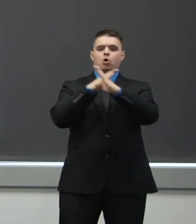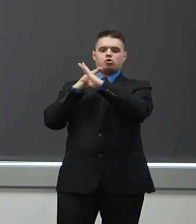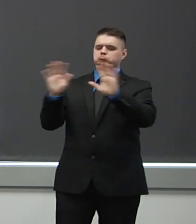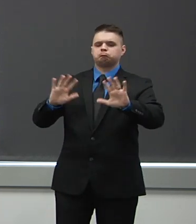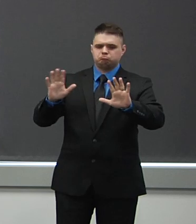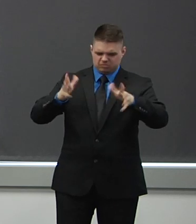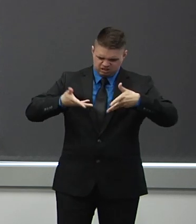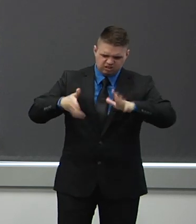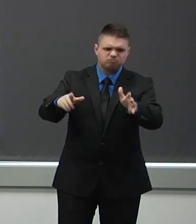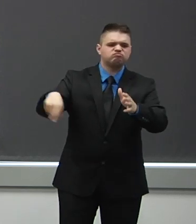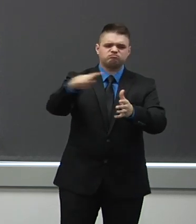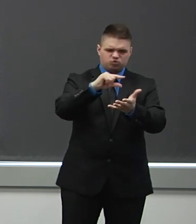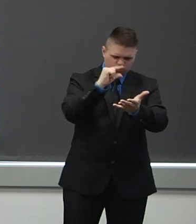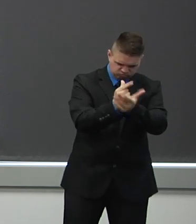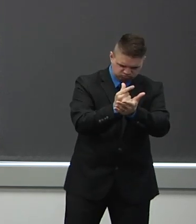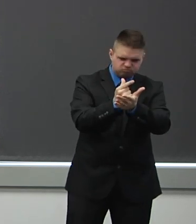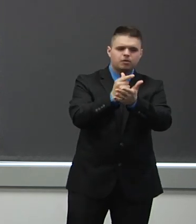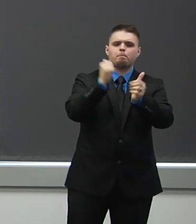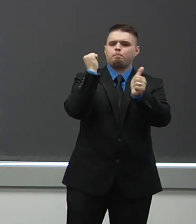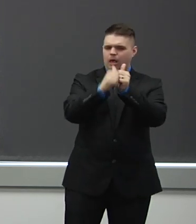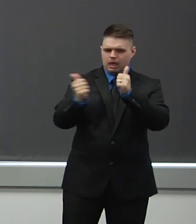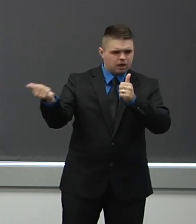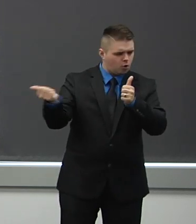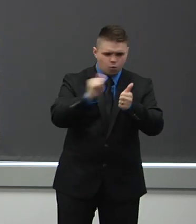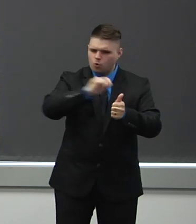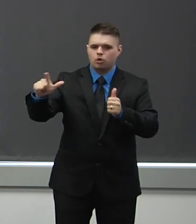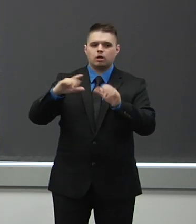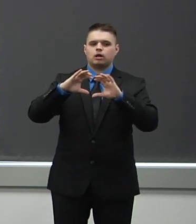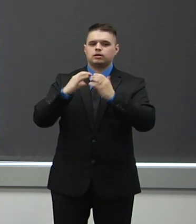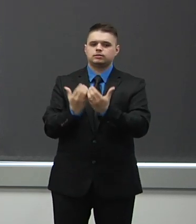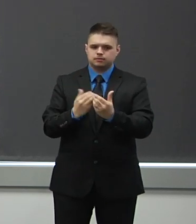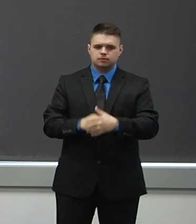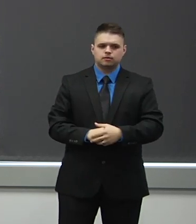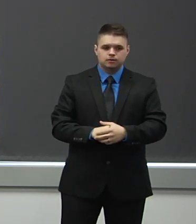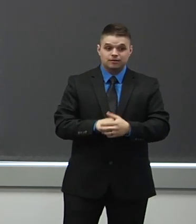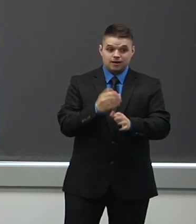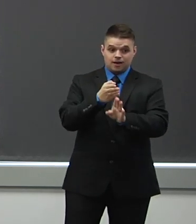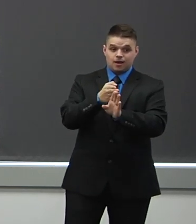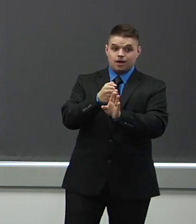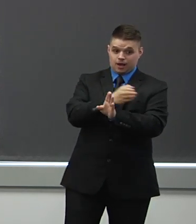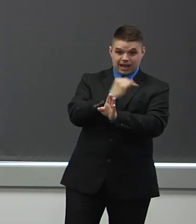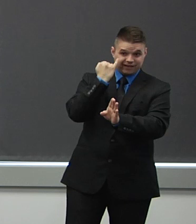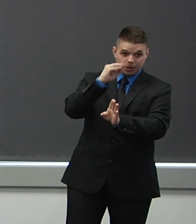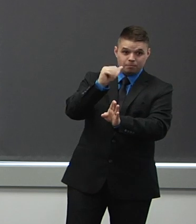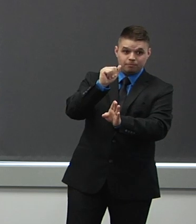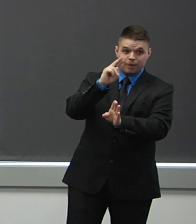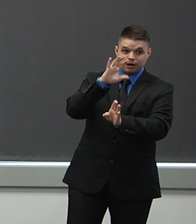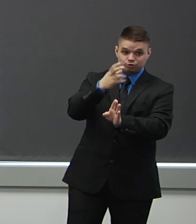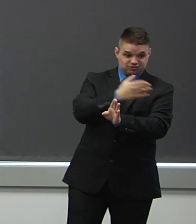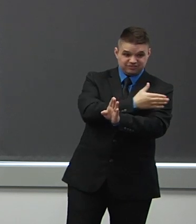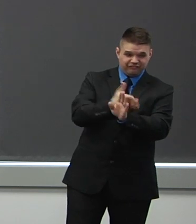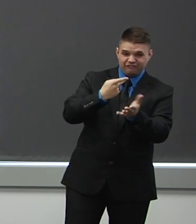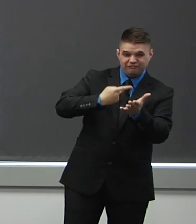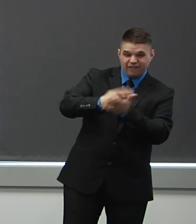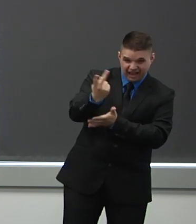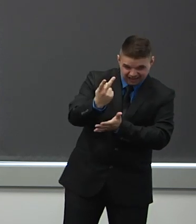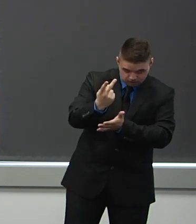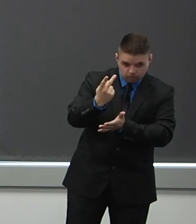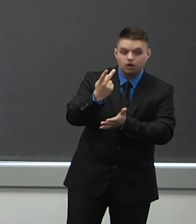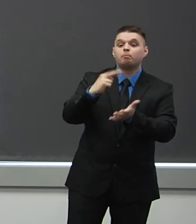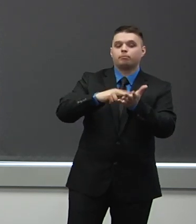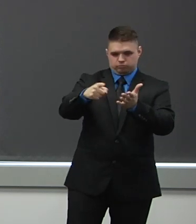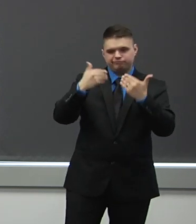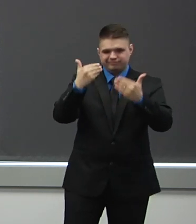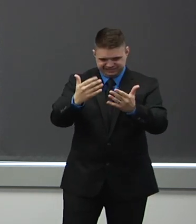those students who did not have a passing grade in mid-March and need time to improve their grades in order